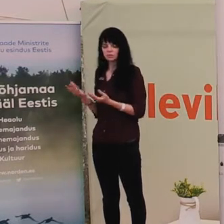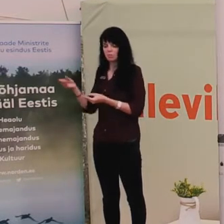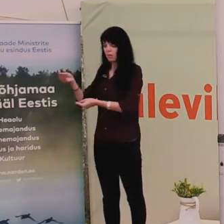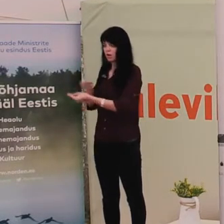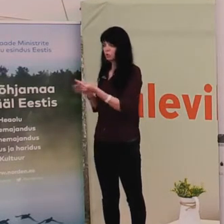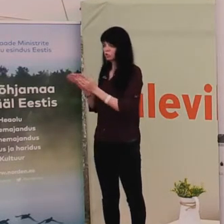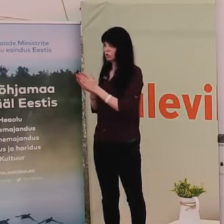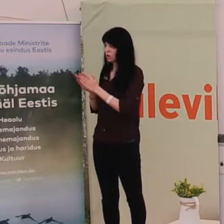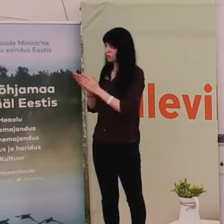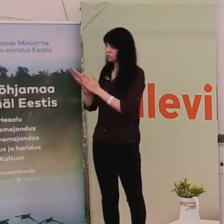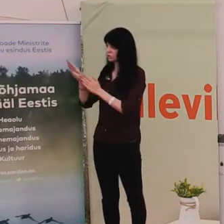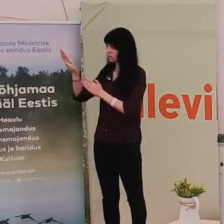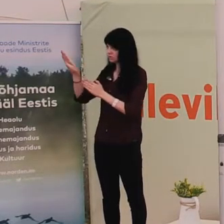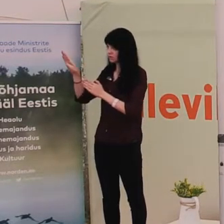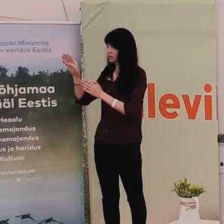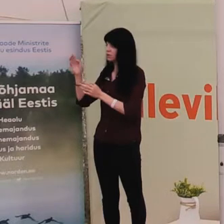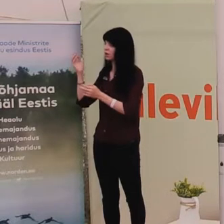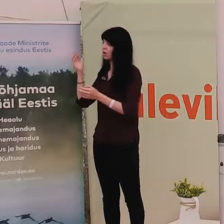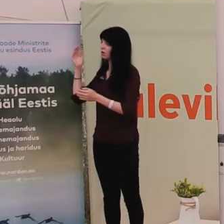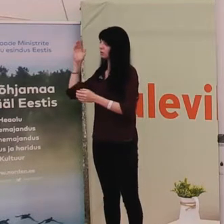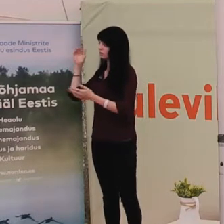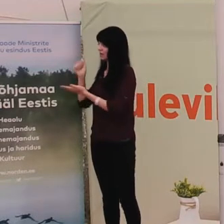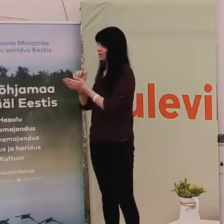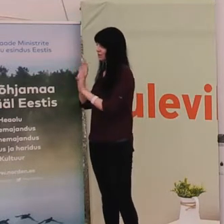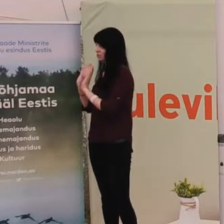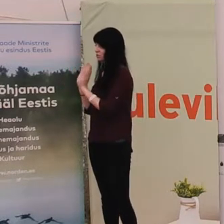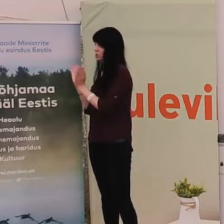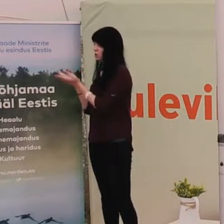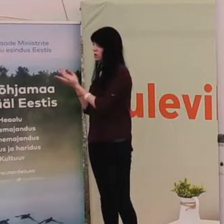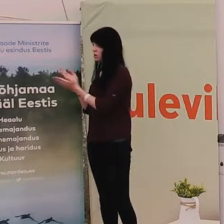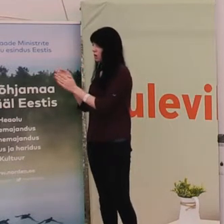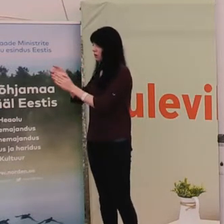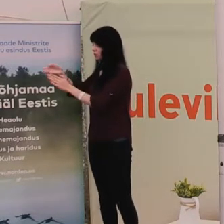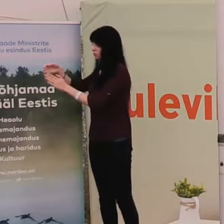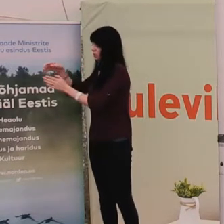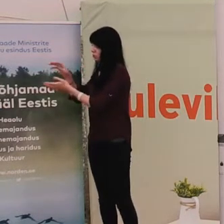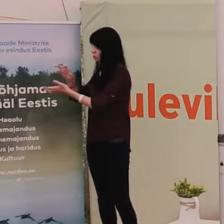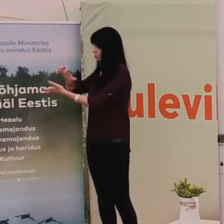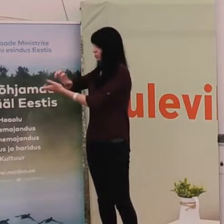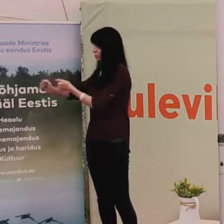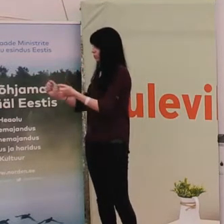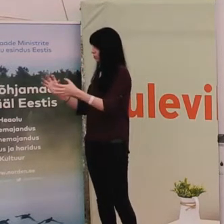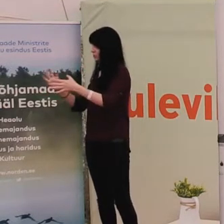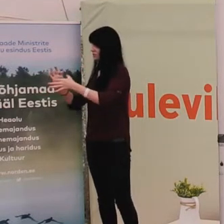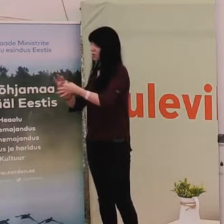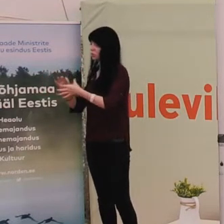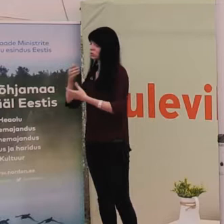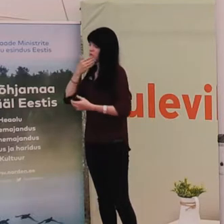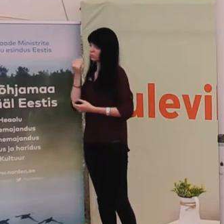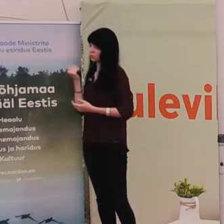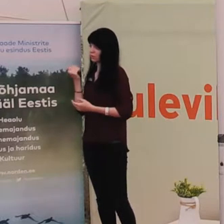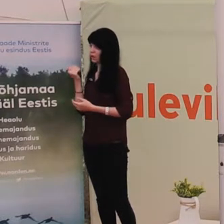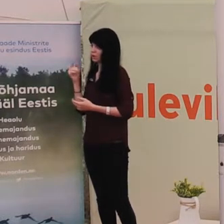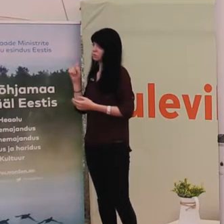growth and the environmental pressure don't grow hand in hand anymore. So that, of course, the pressure grows too,